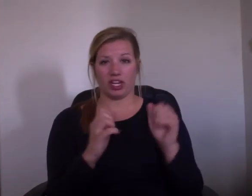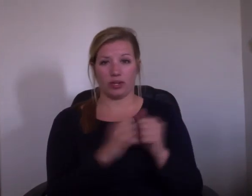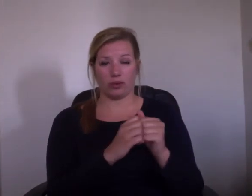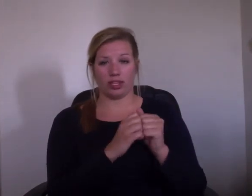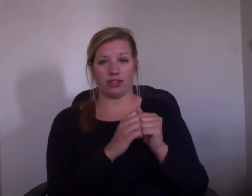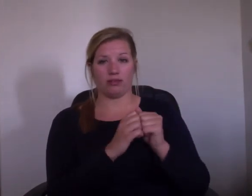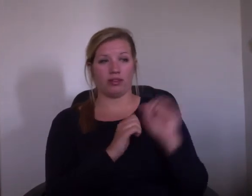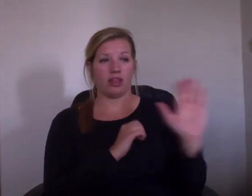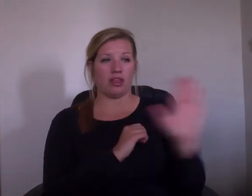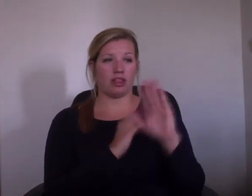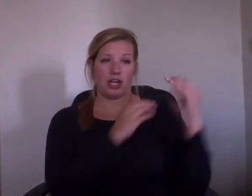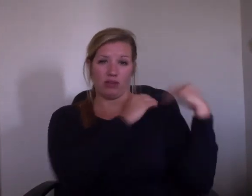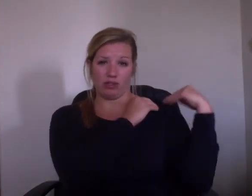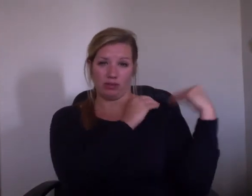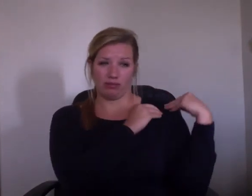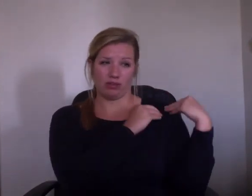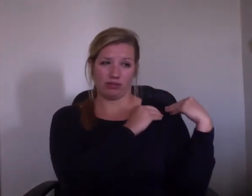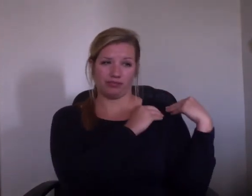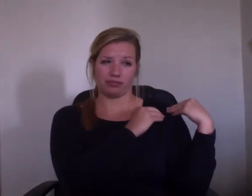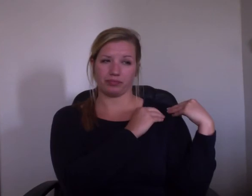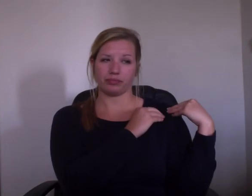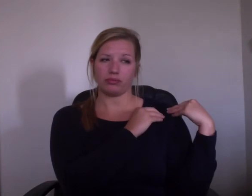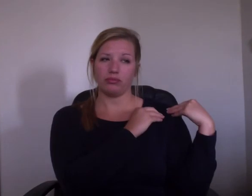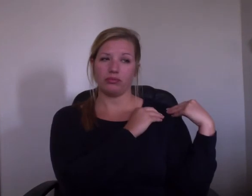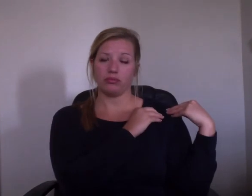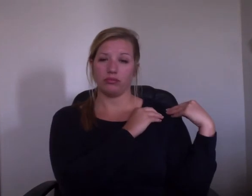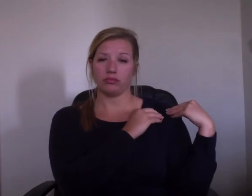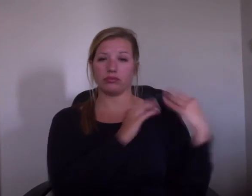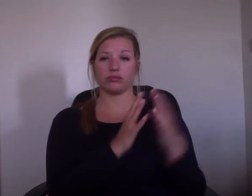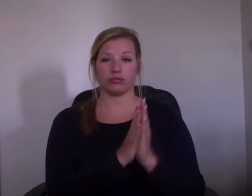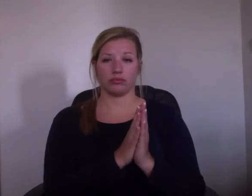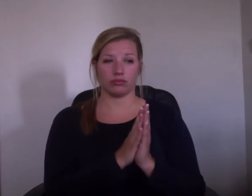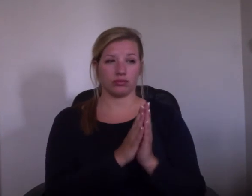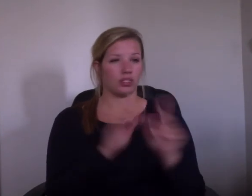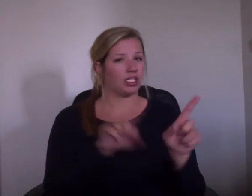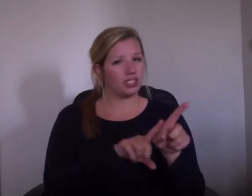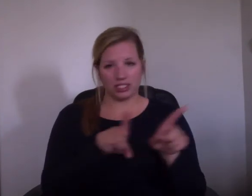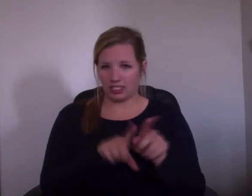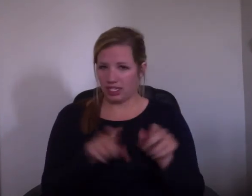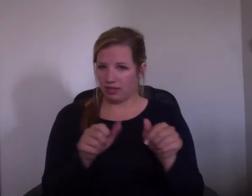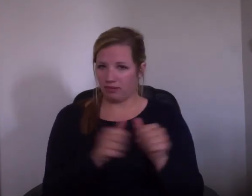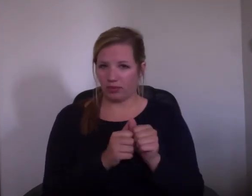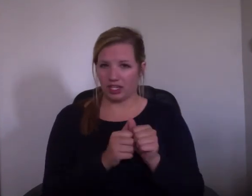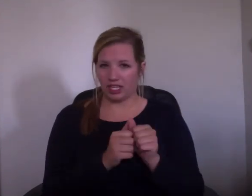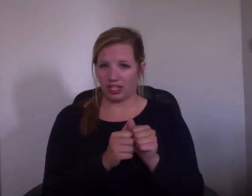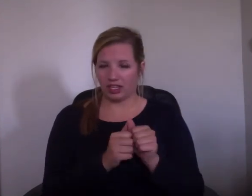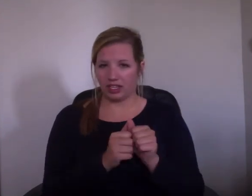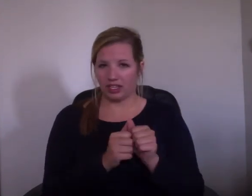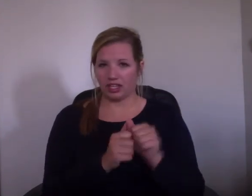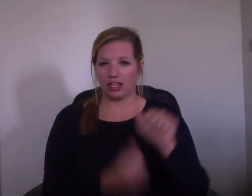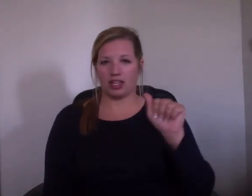Okay, you probably have heard something very similar in discussions of Afghanistan and Iraq today, where the